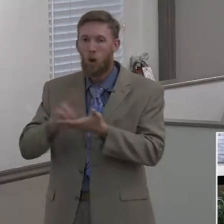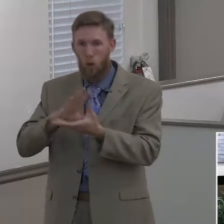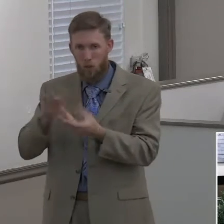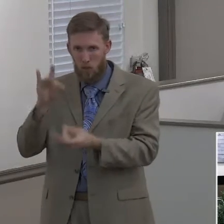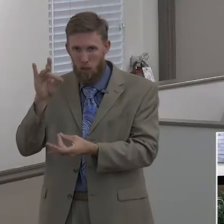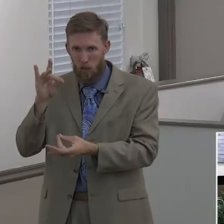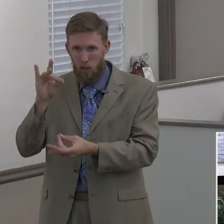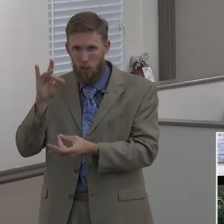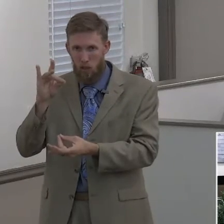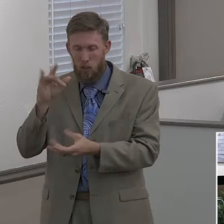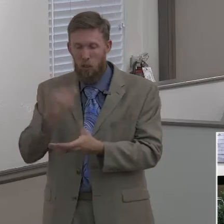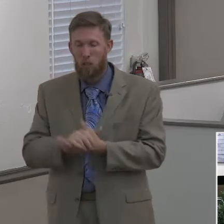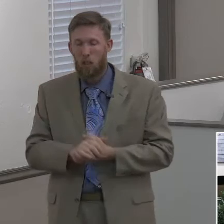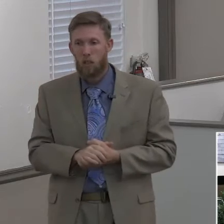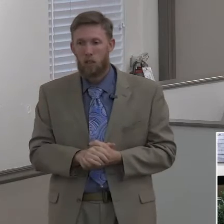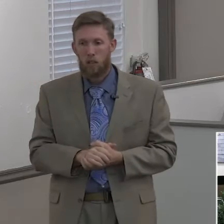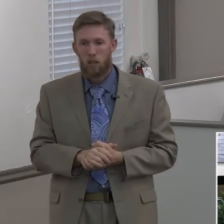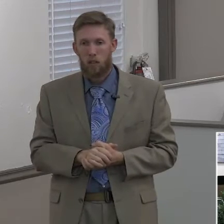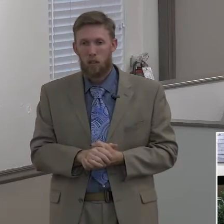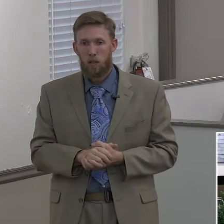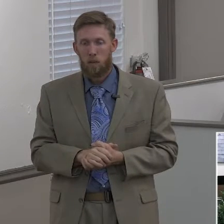God, the Holy Spirit,